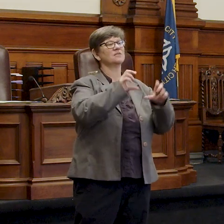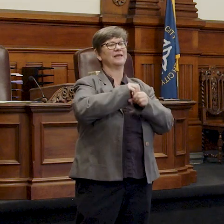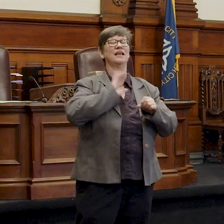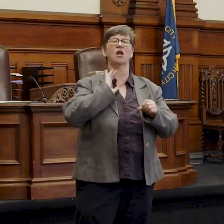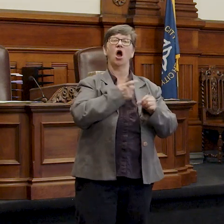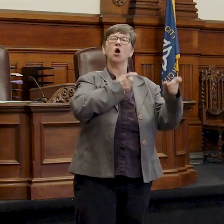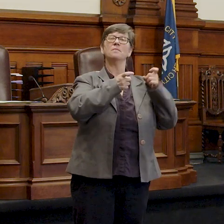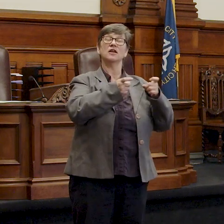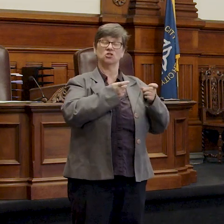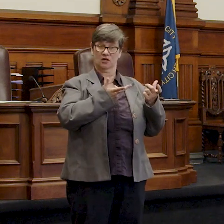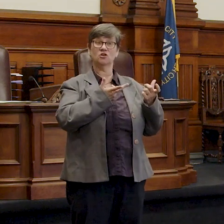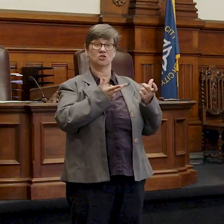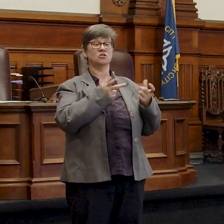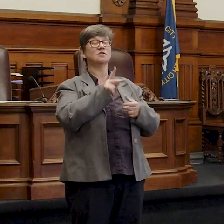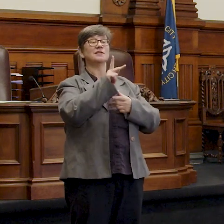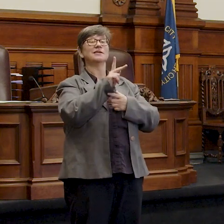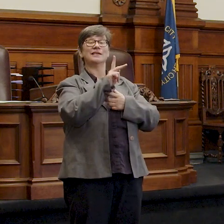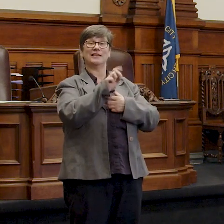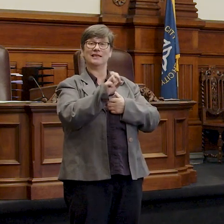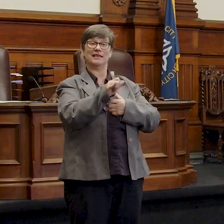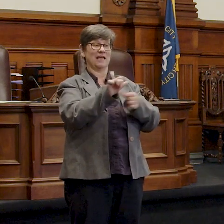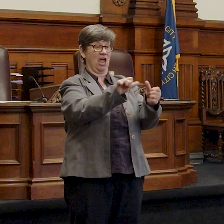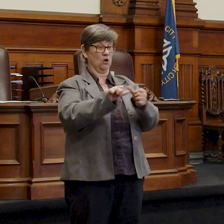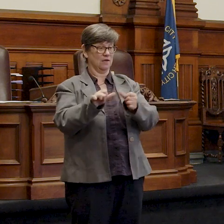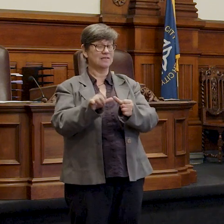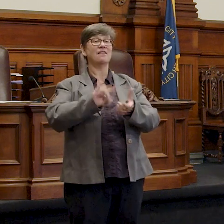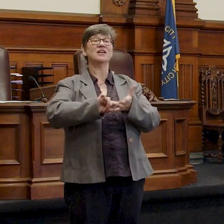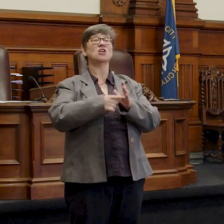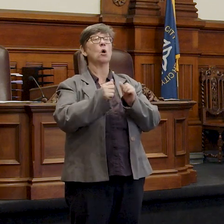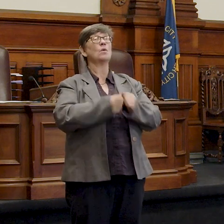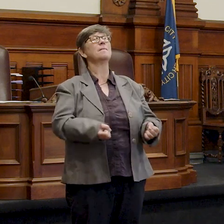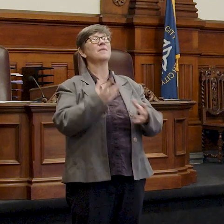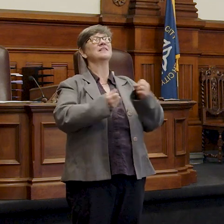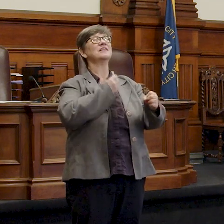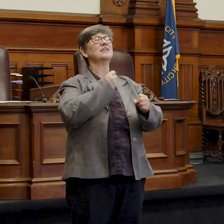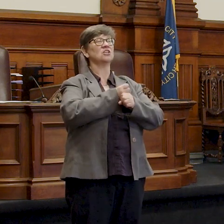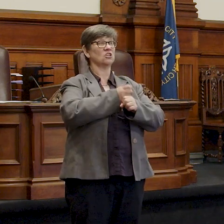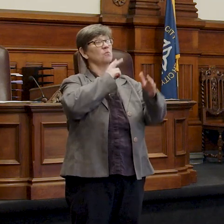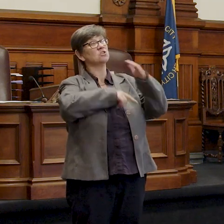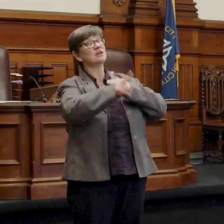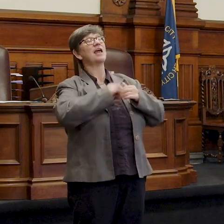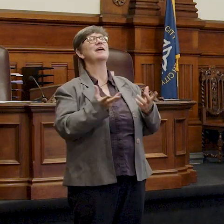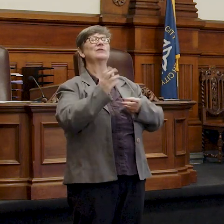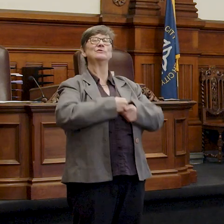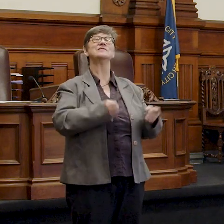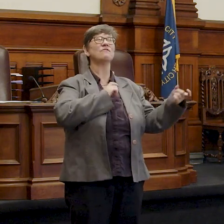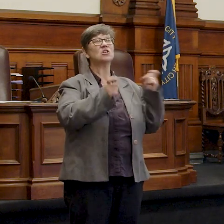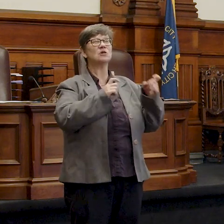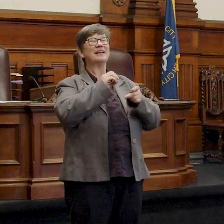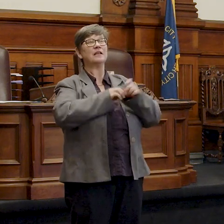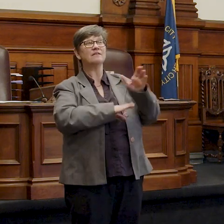Fully closing the budget gap starts with the multi-year projection and involves several adjustments throughout the budget development